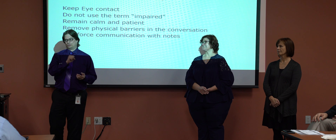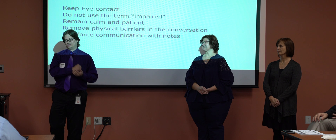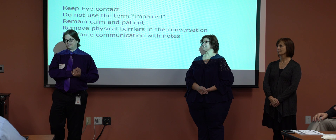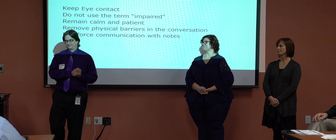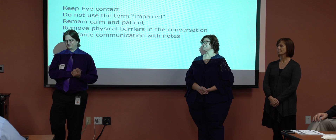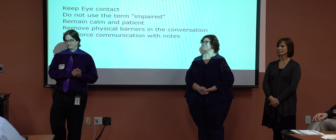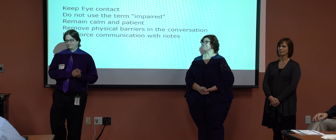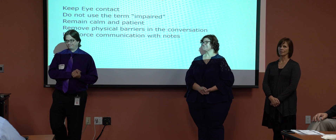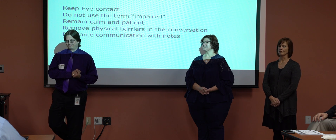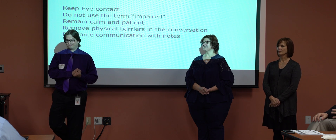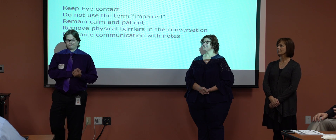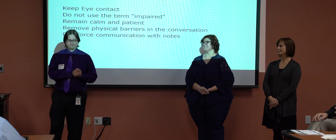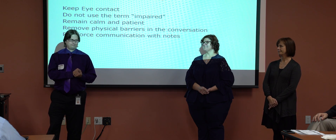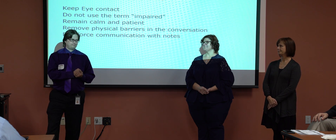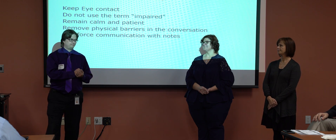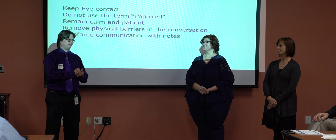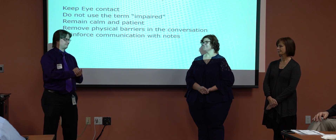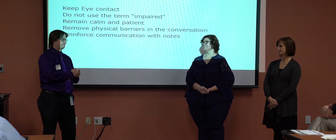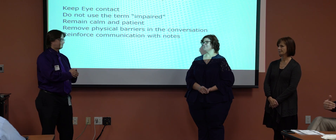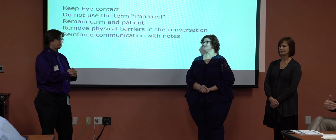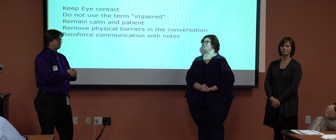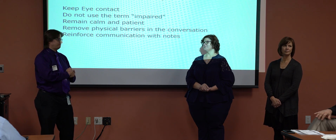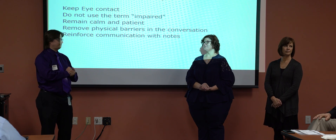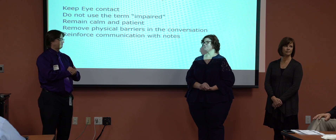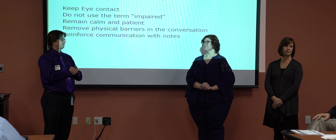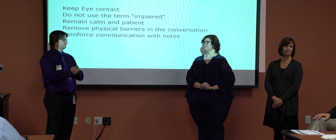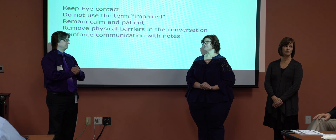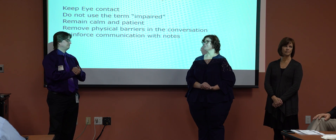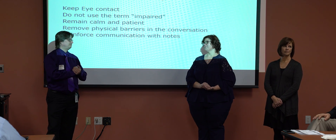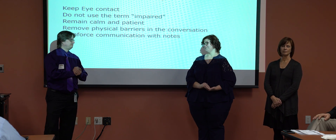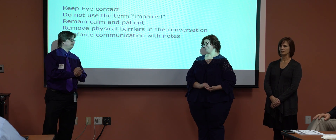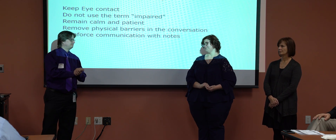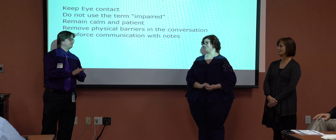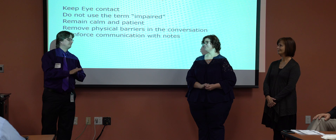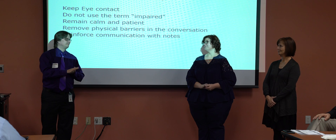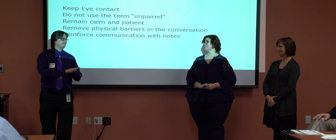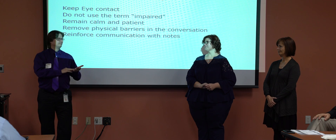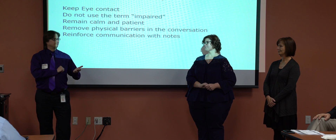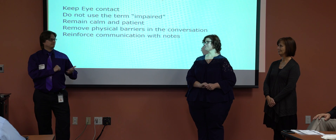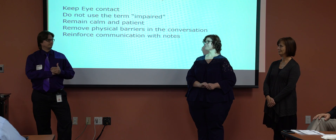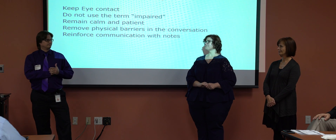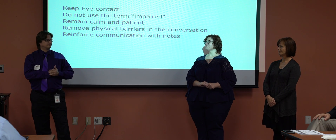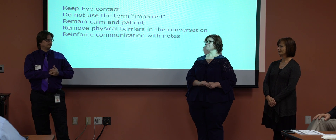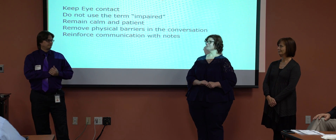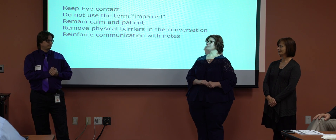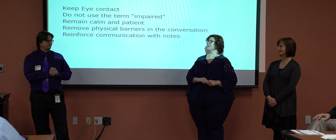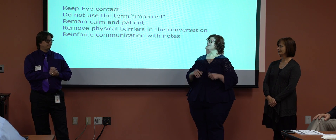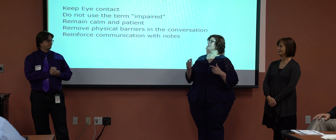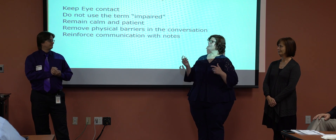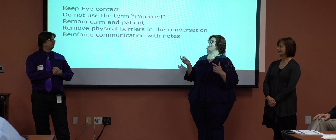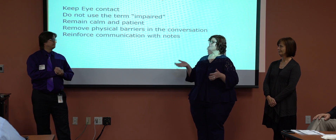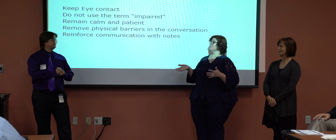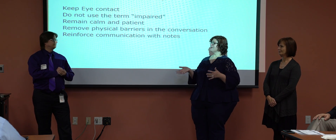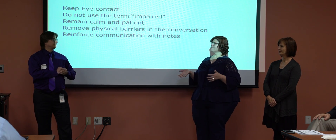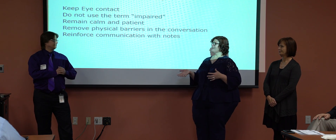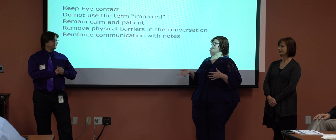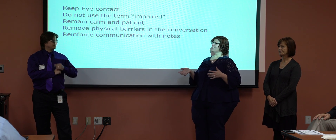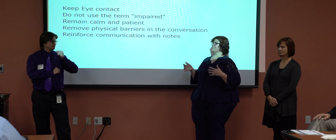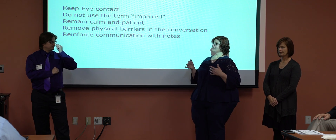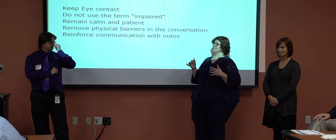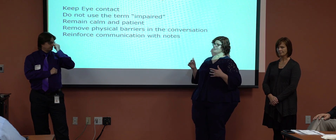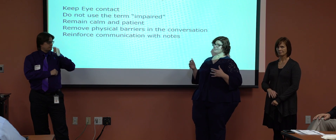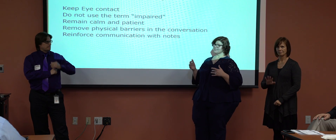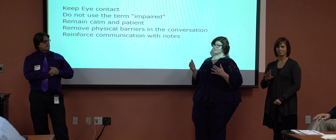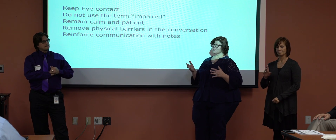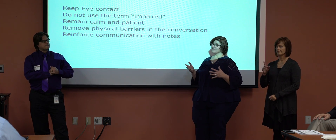can see those visual cues, that body language can really indicate attitude to a deaf person. Have you ever